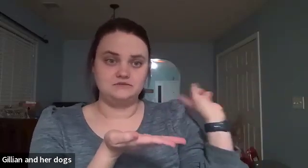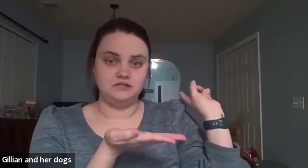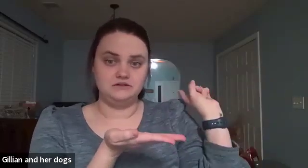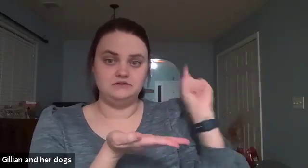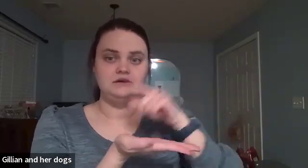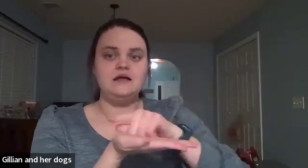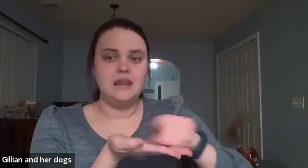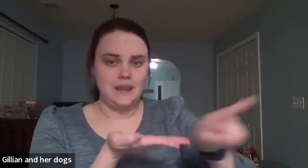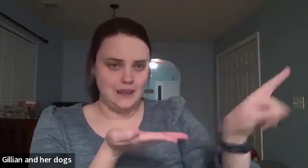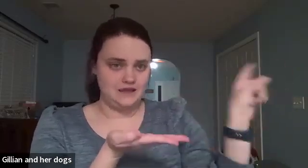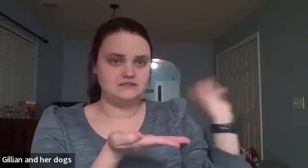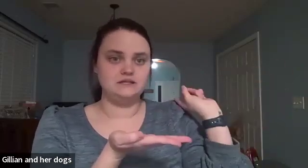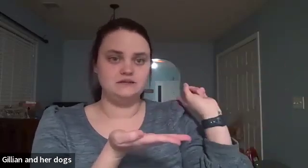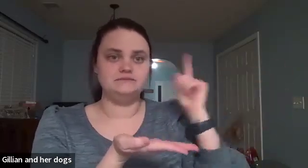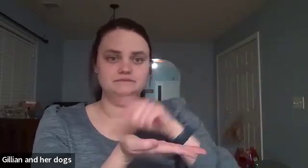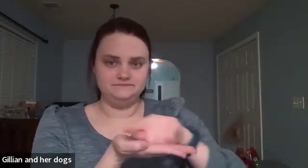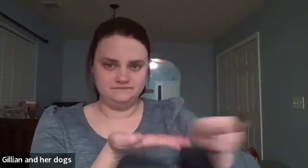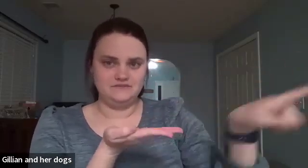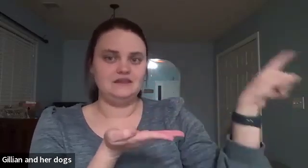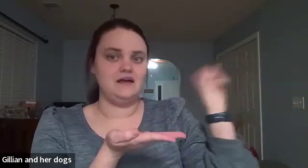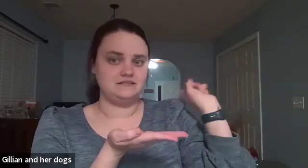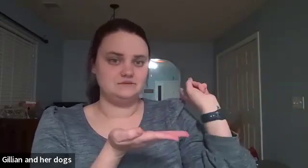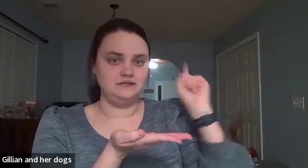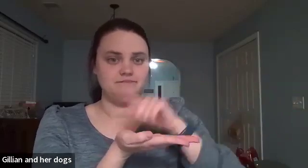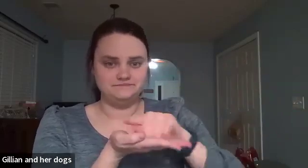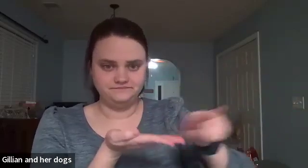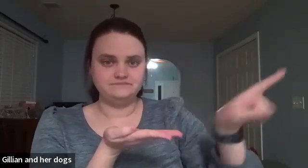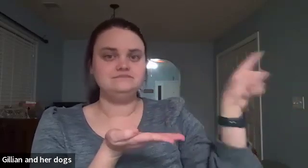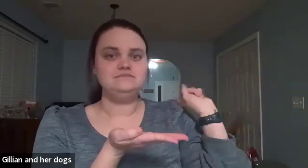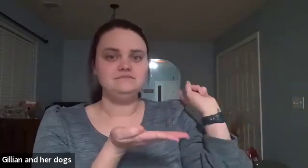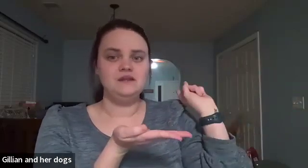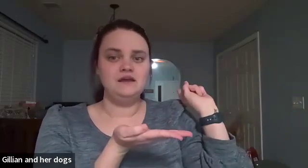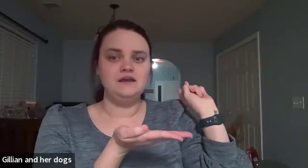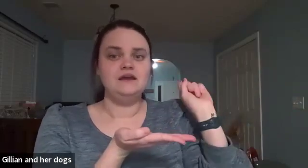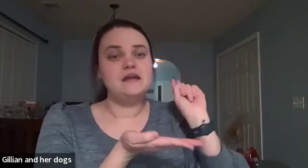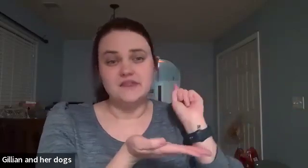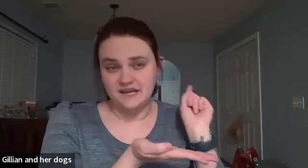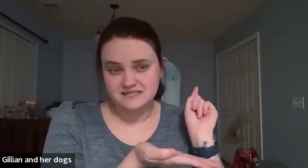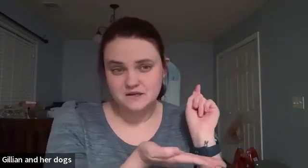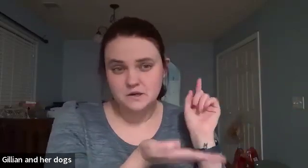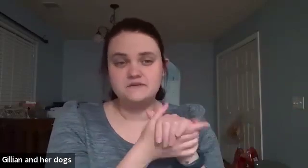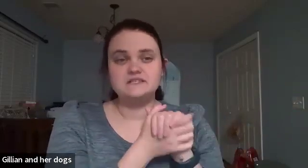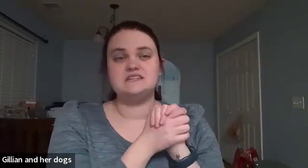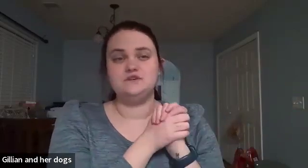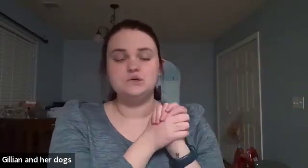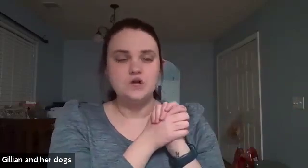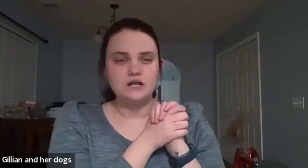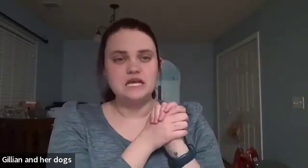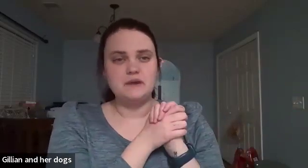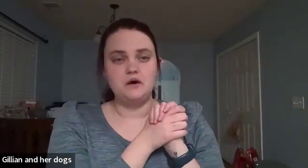Last week. Last week. Last week. Now, the nice thing about this is if you are talking